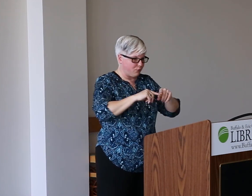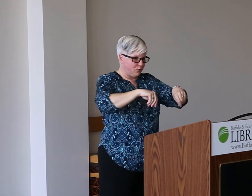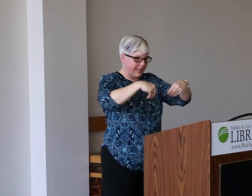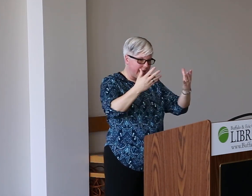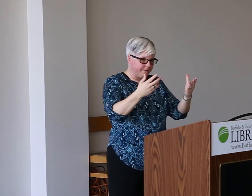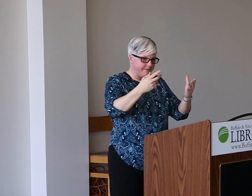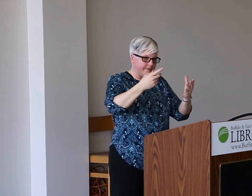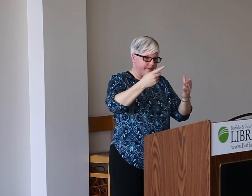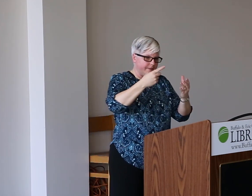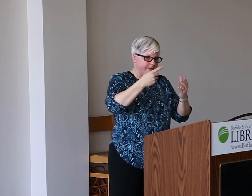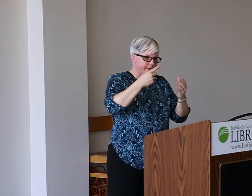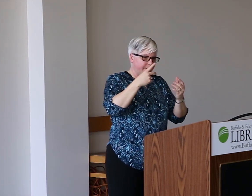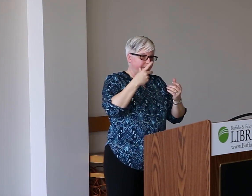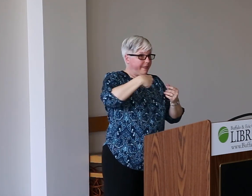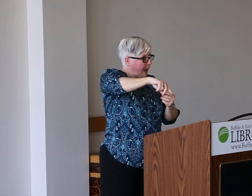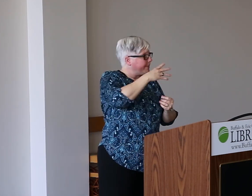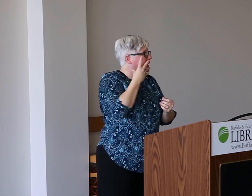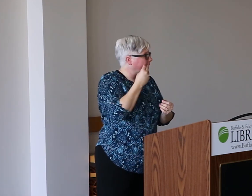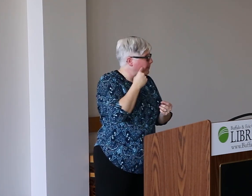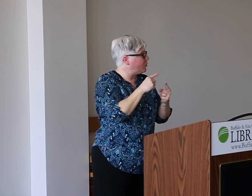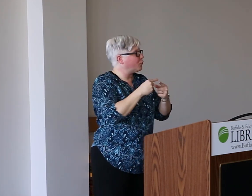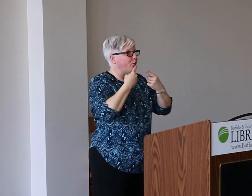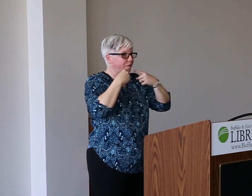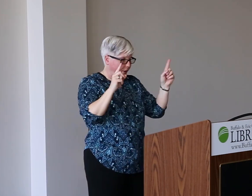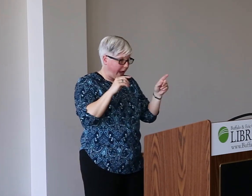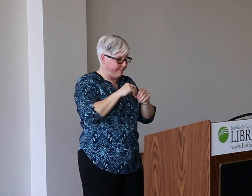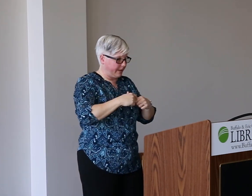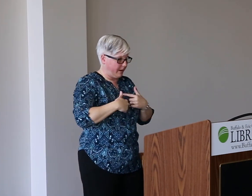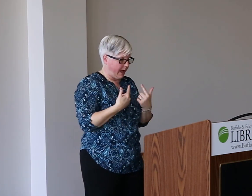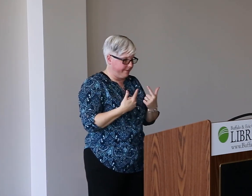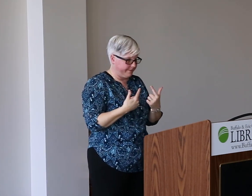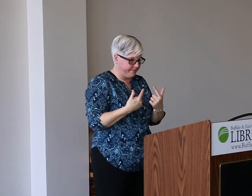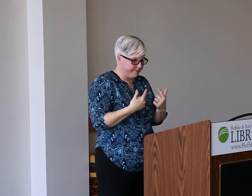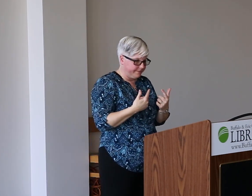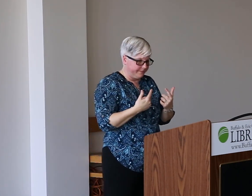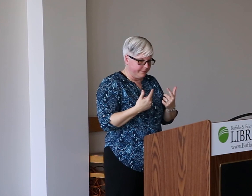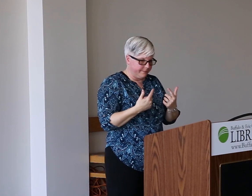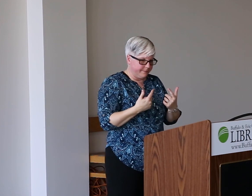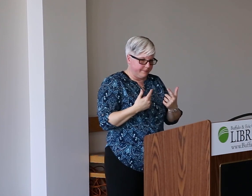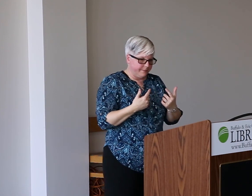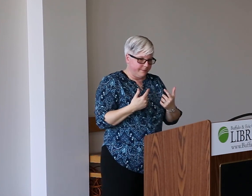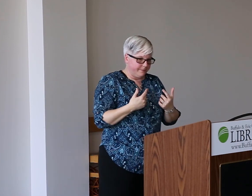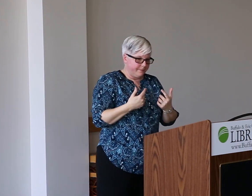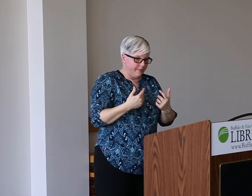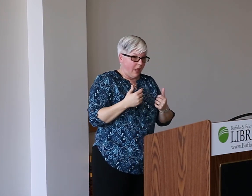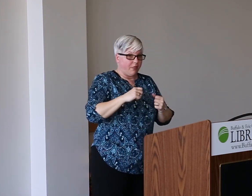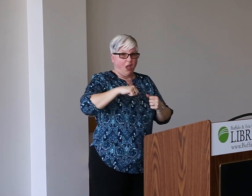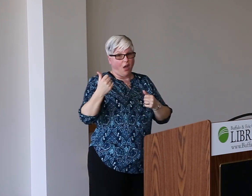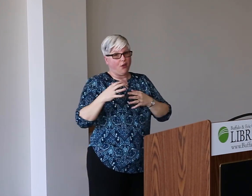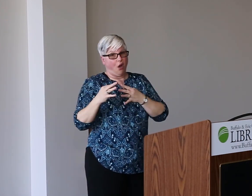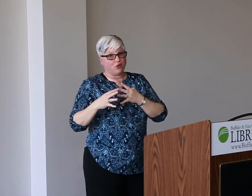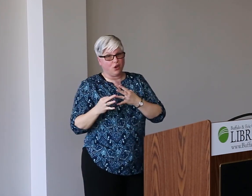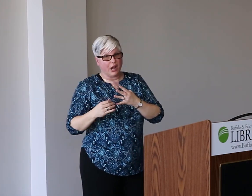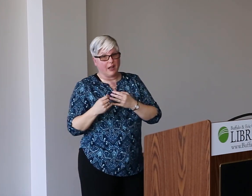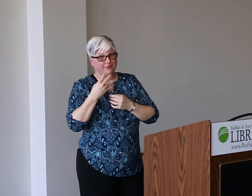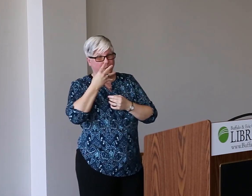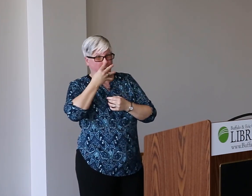to decide to give them the experience to thrive and be successful in life. The